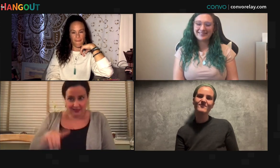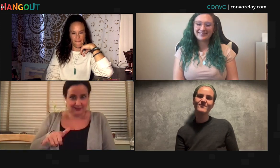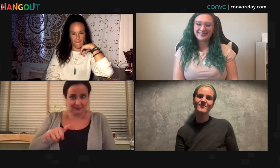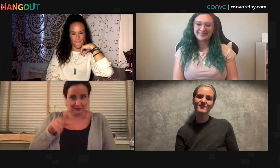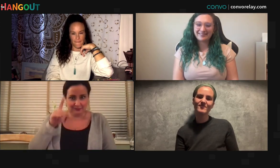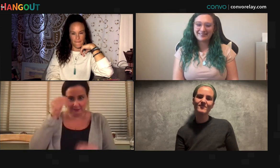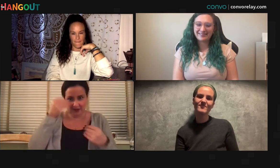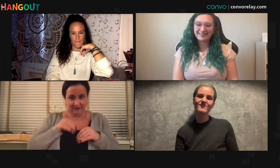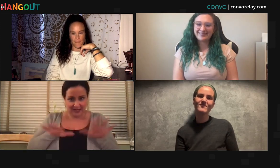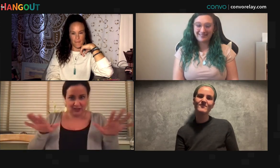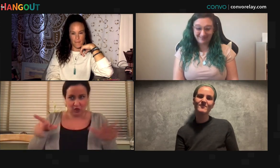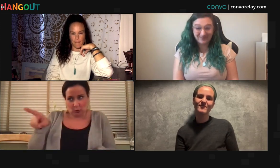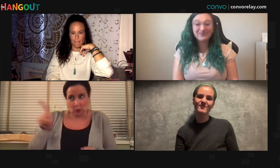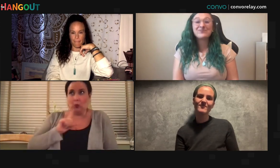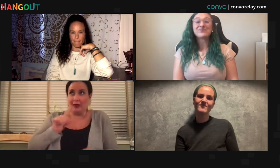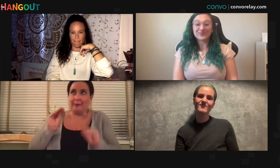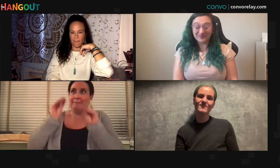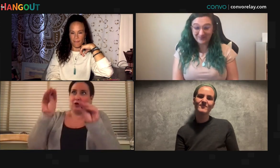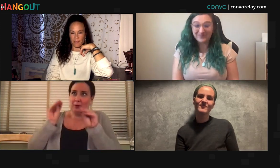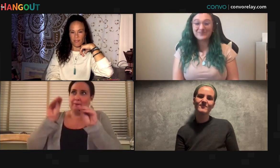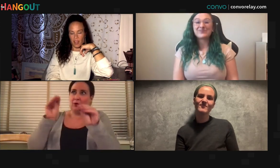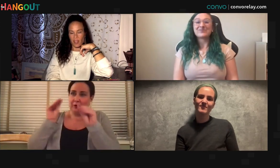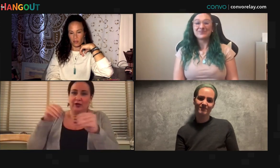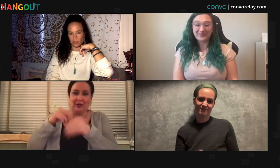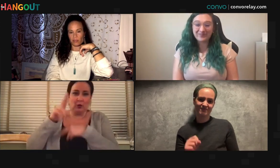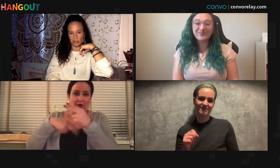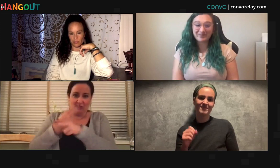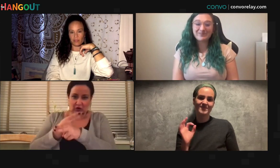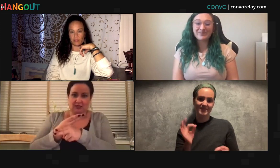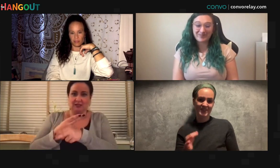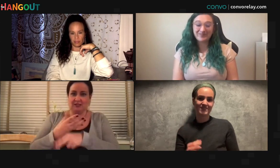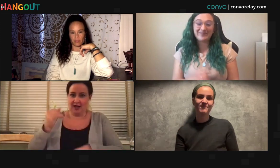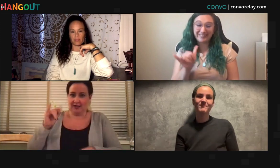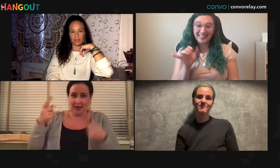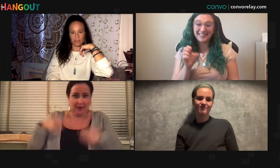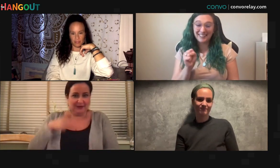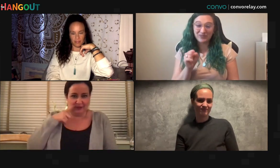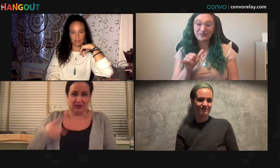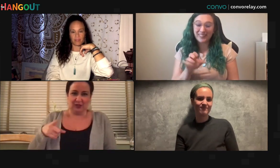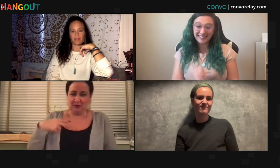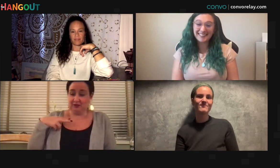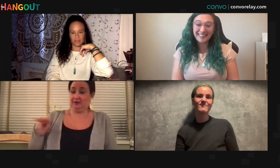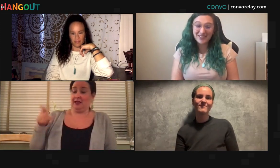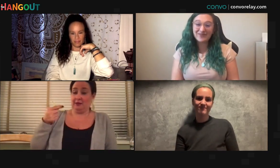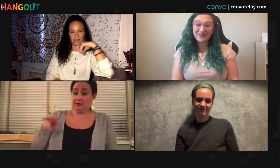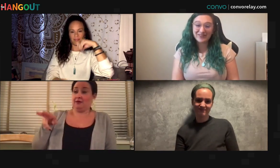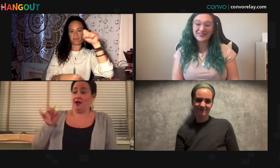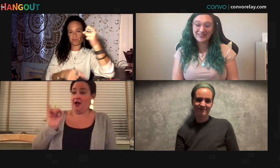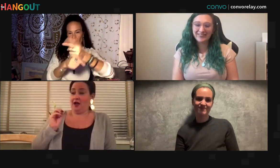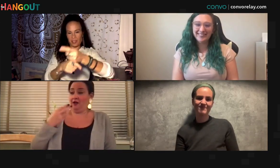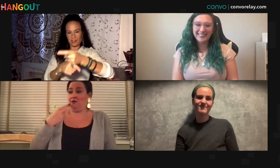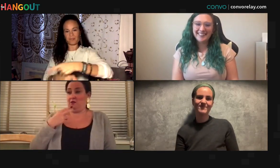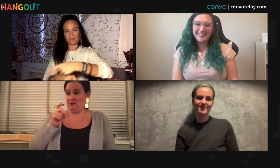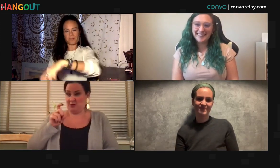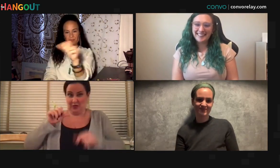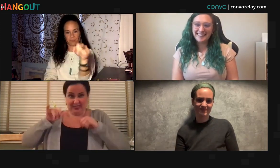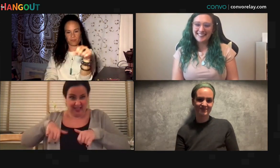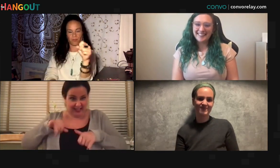just moved back here, and a friend said to me, that is manifestation. And you put it definitely. out in the universe, and it has now